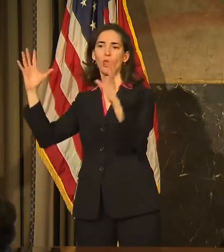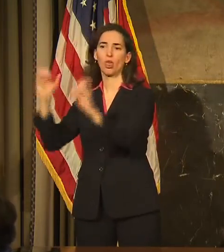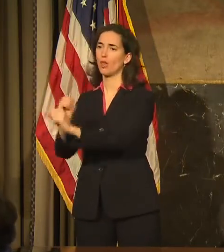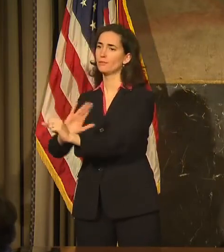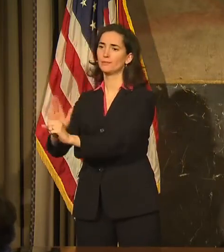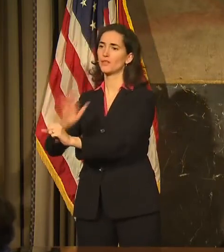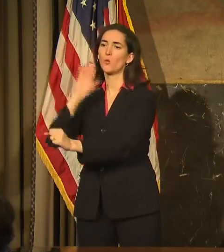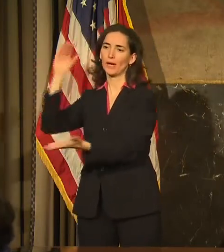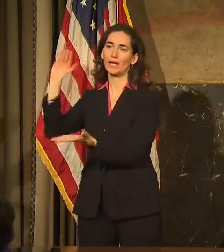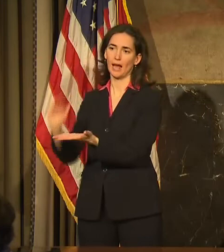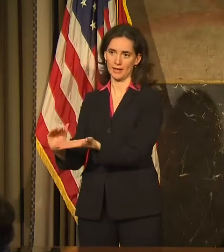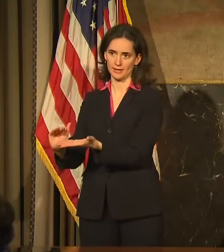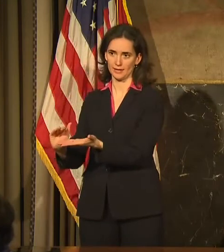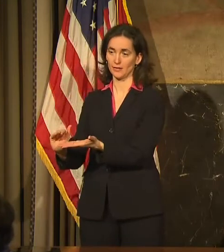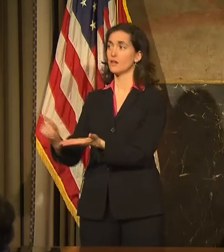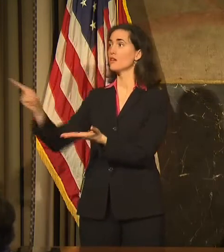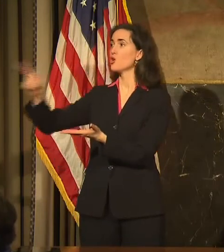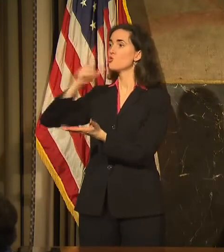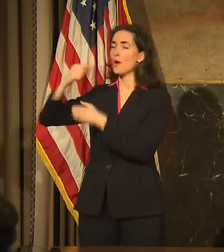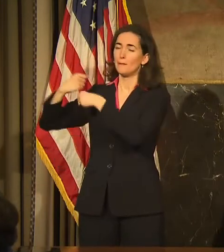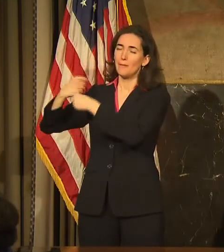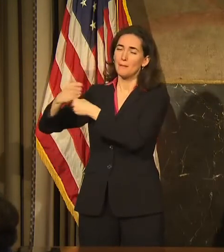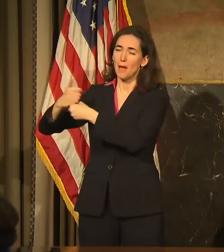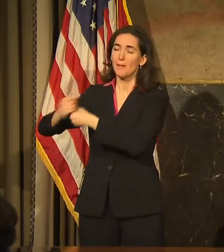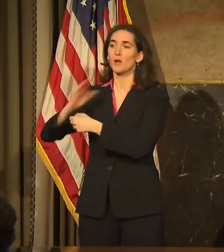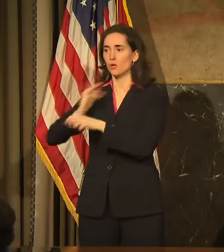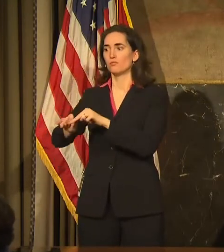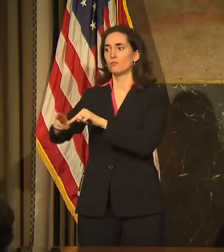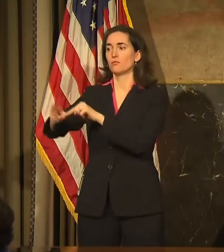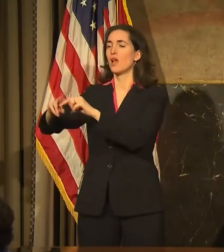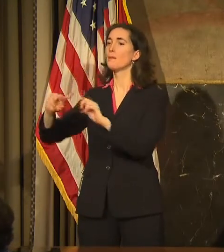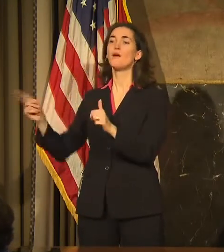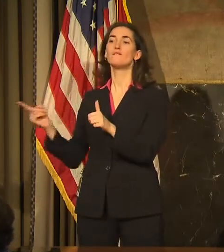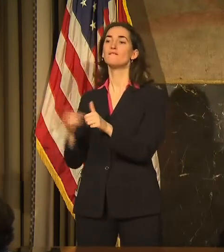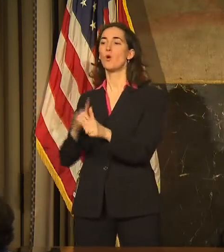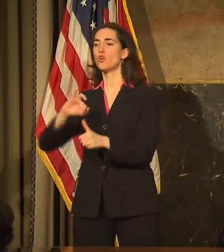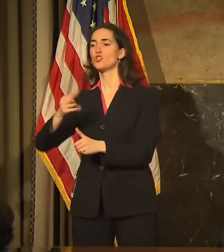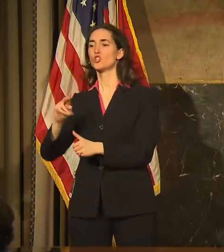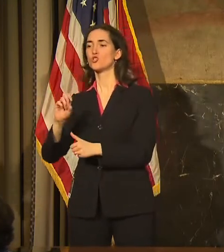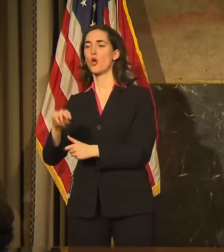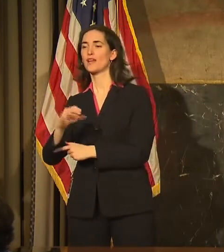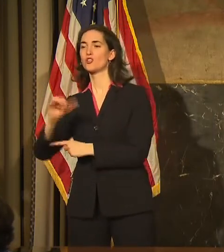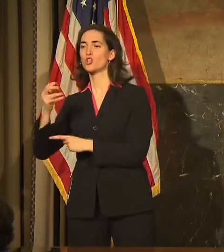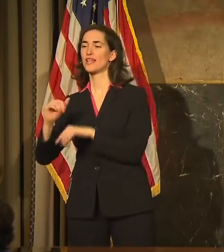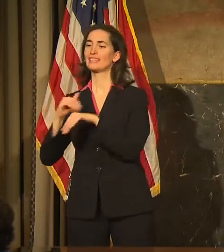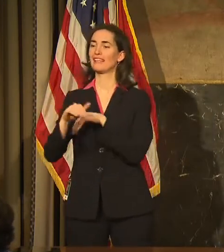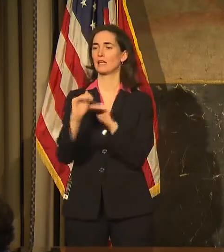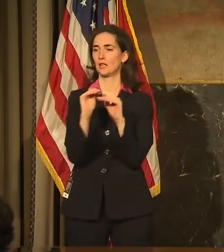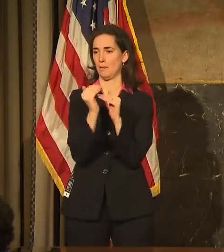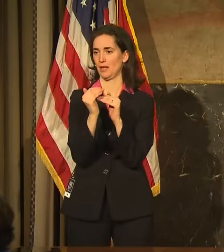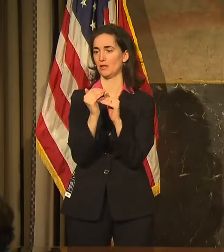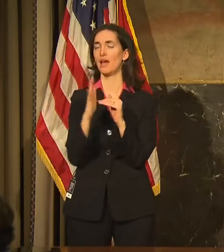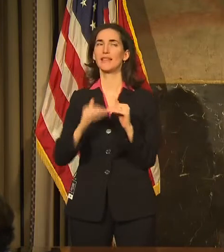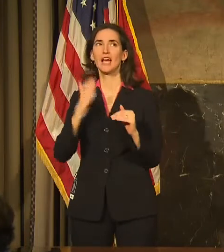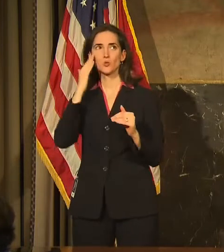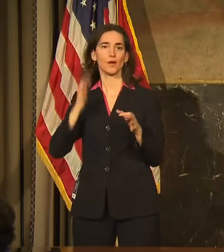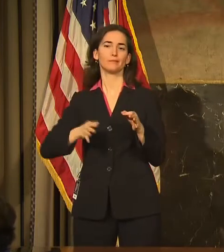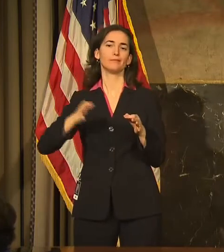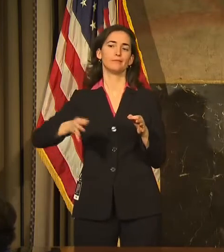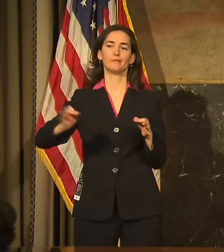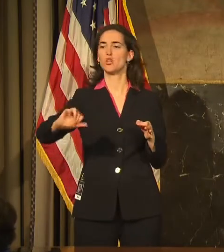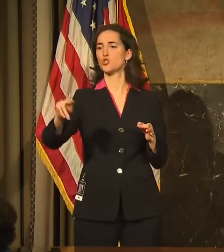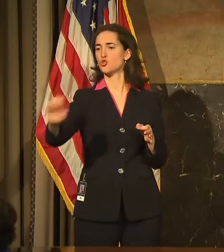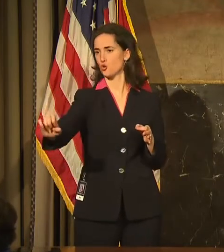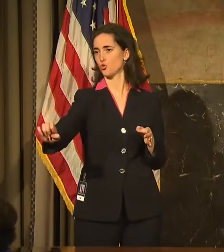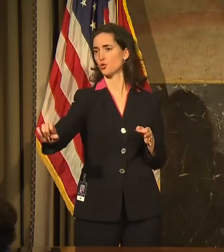over time with their manufacturing output. But initially, it's going to be smaller than they thought, and that's why they're saying June now until